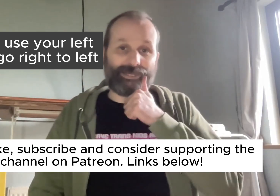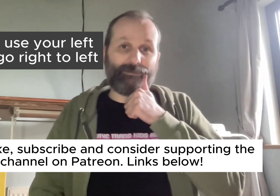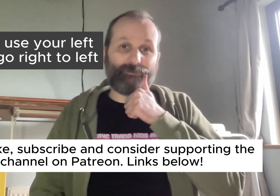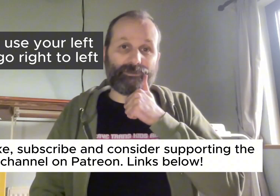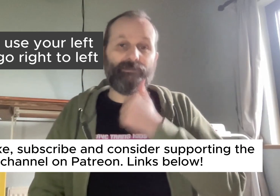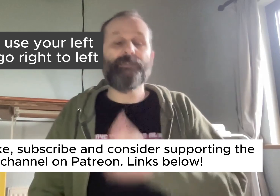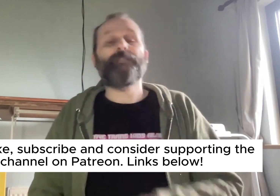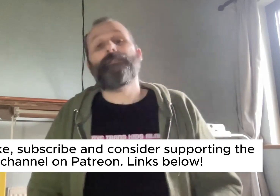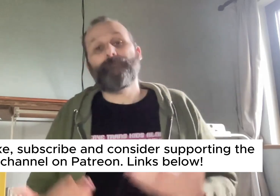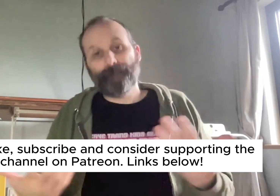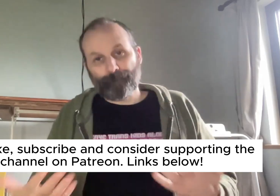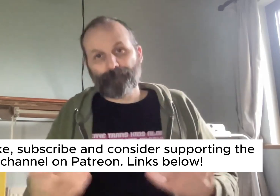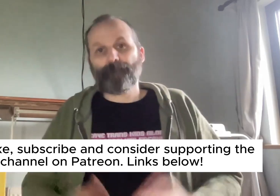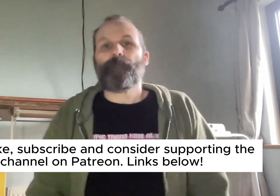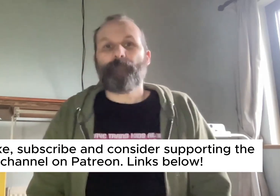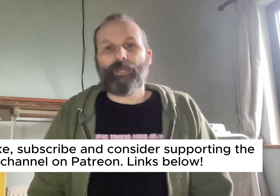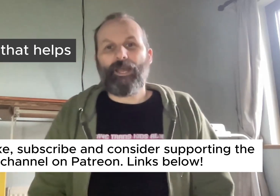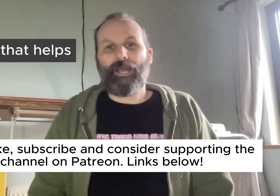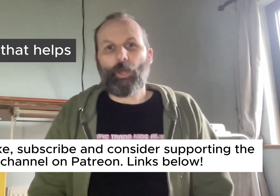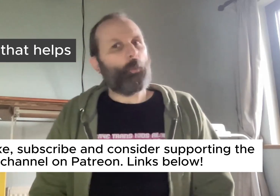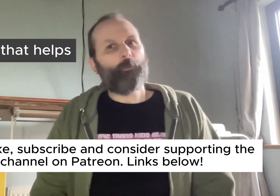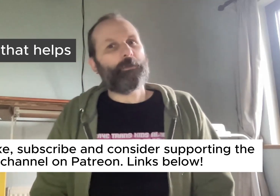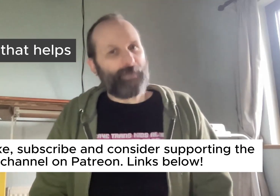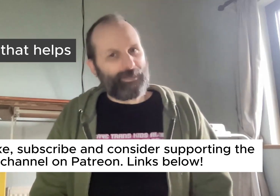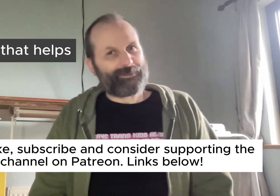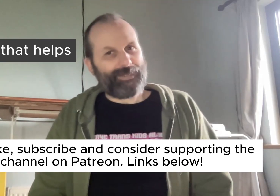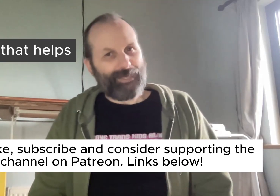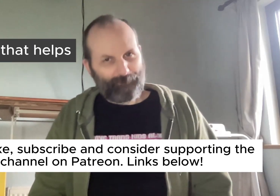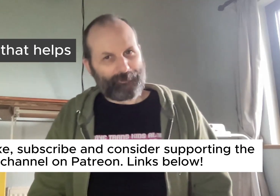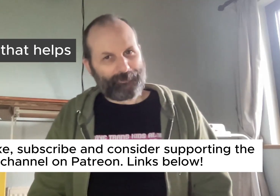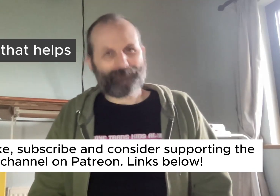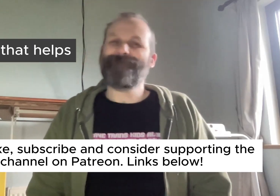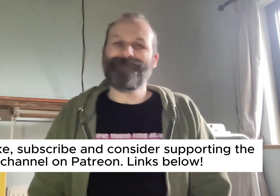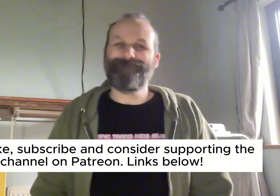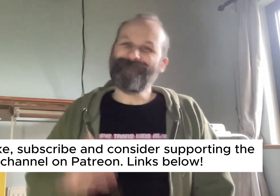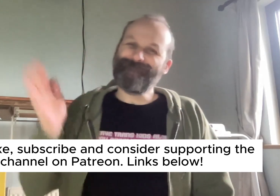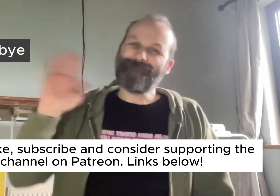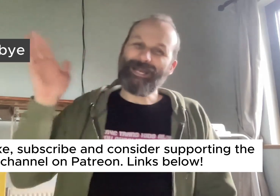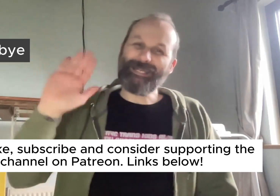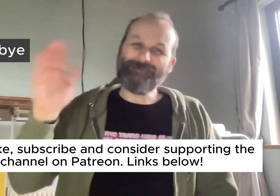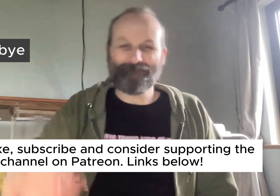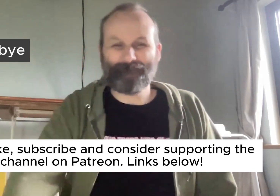left. I hope that helped. Bye.